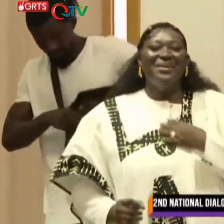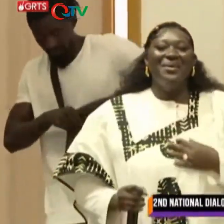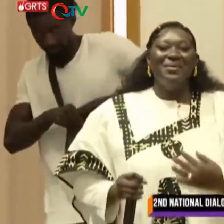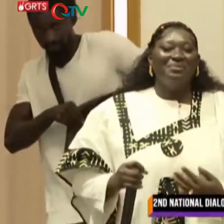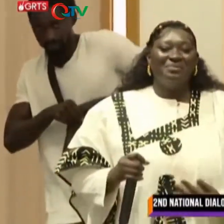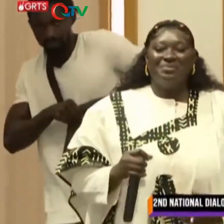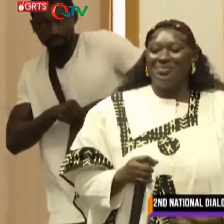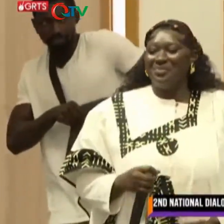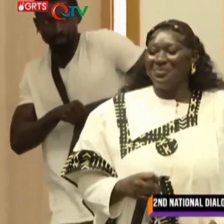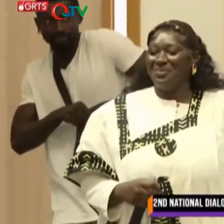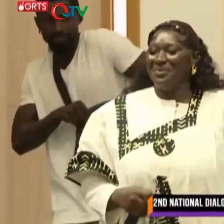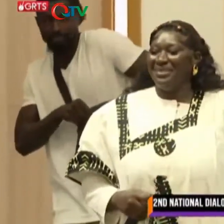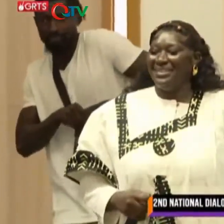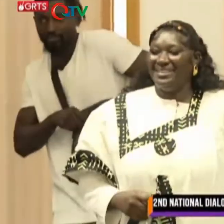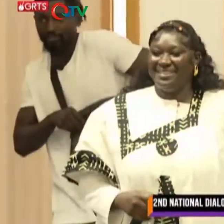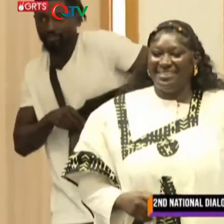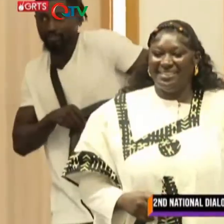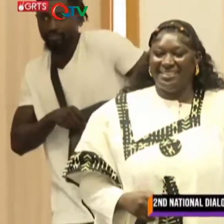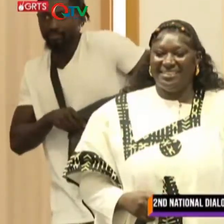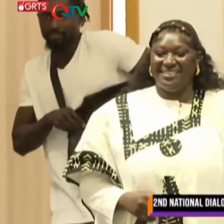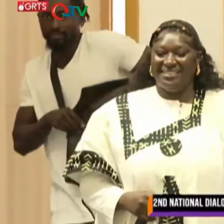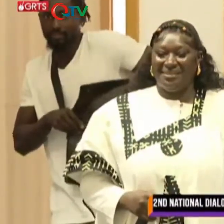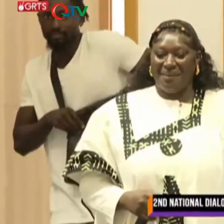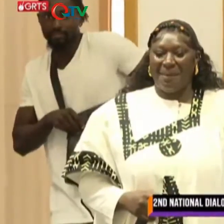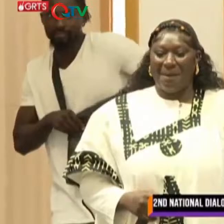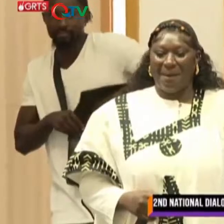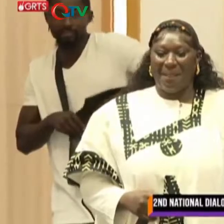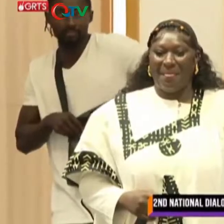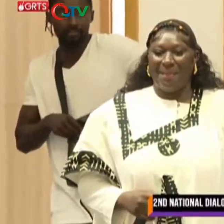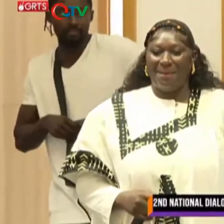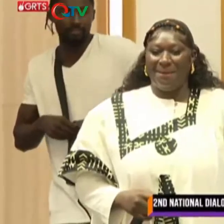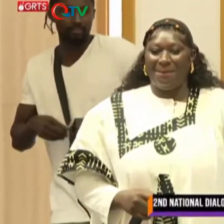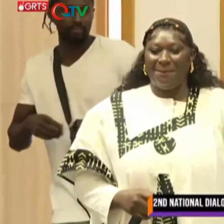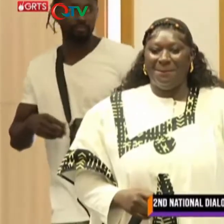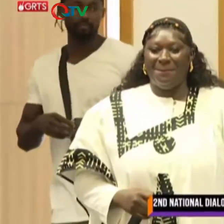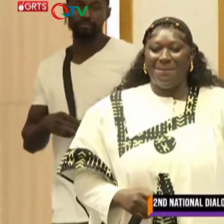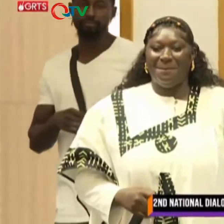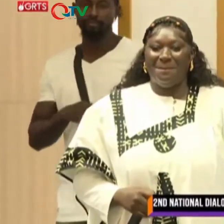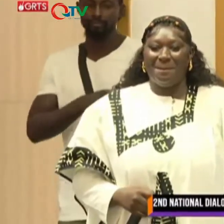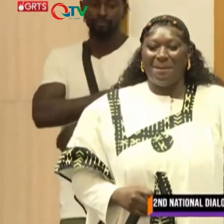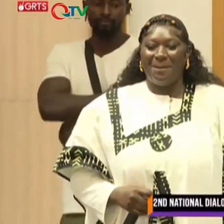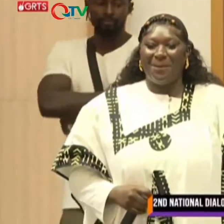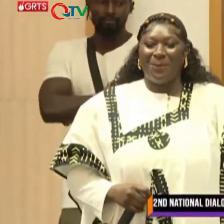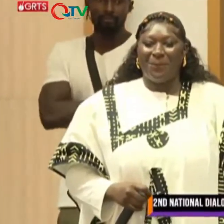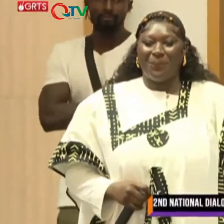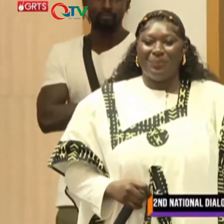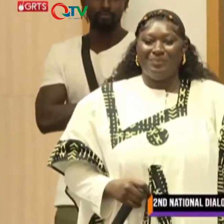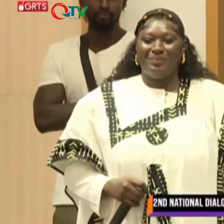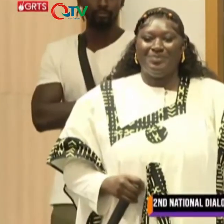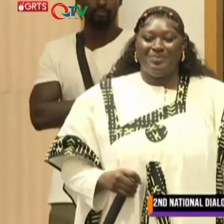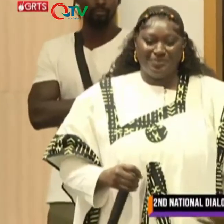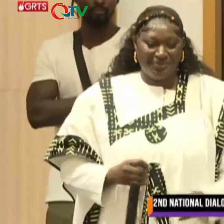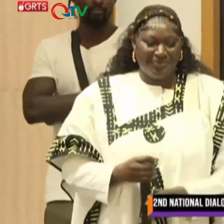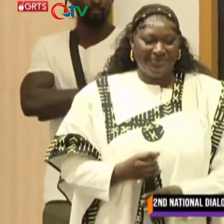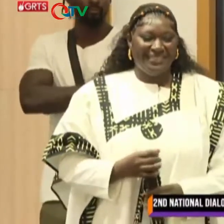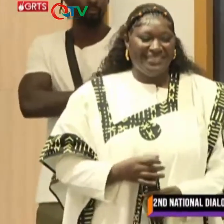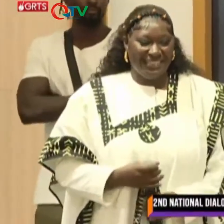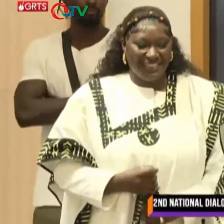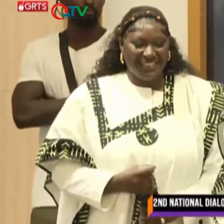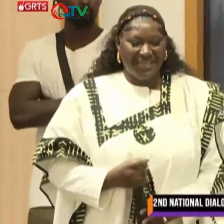Aiwali, Honorable Speaker, Inimbara, Nafuwe Bankoto, Honorable Amadba,